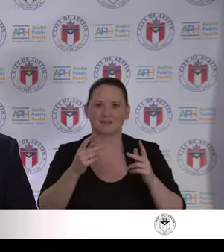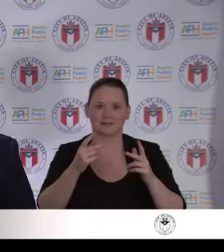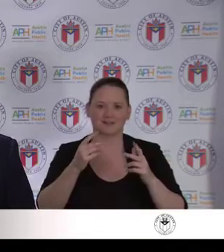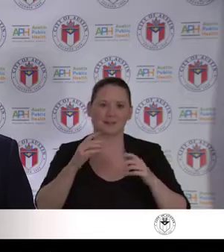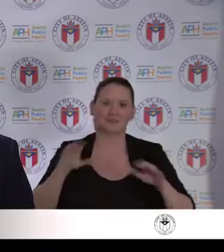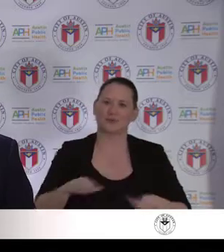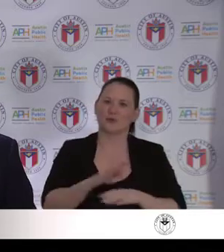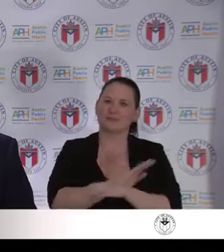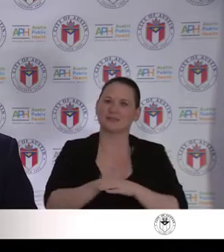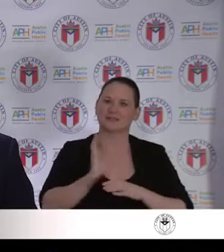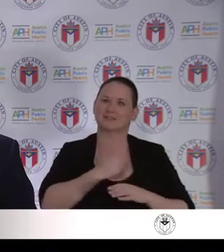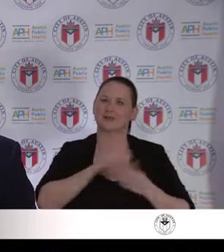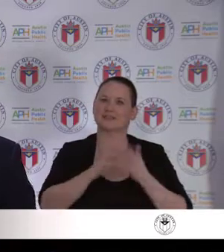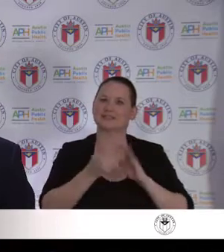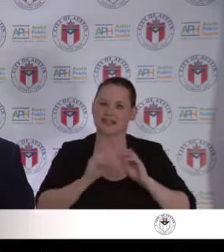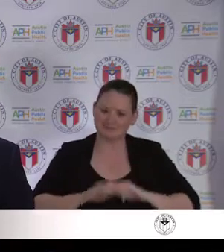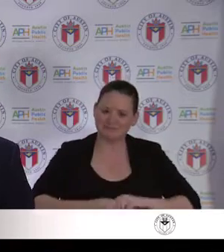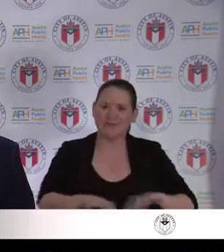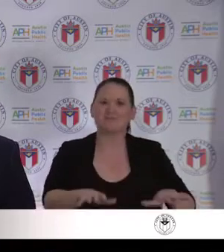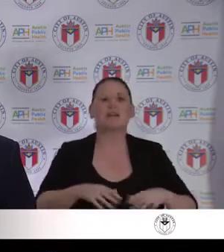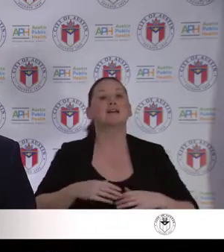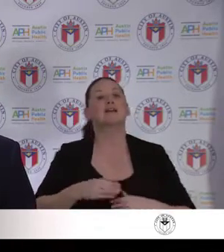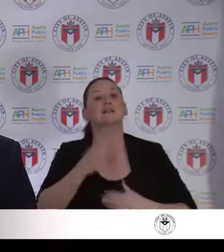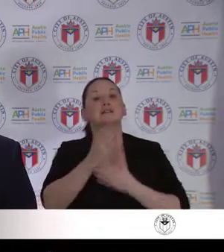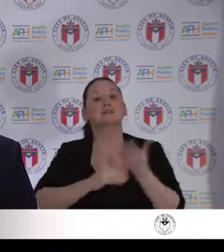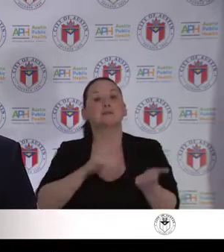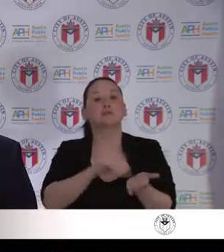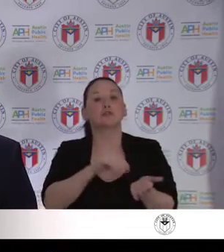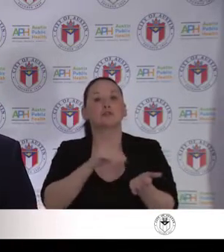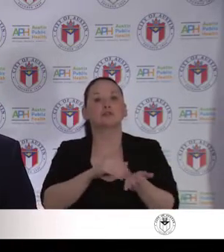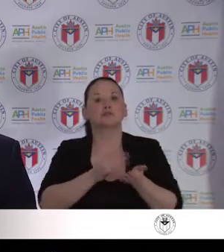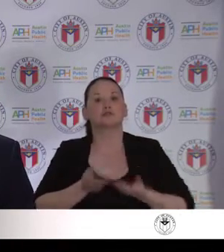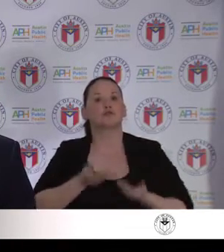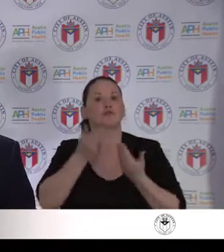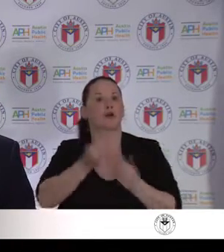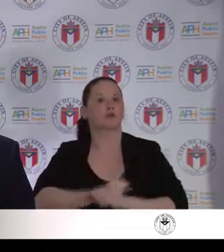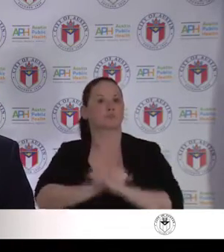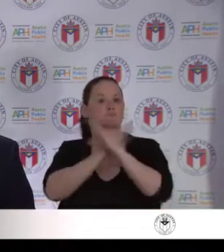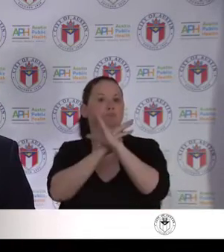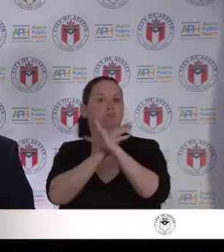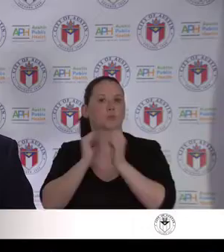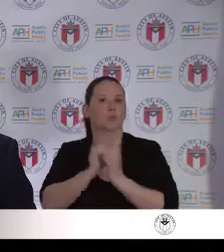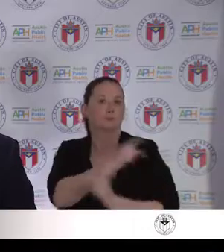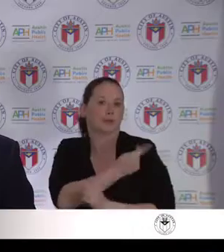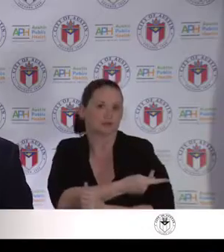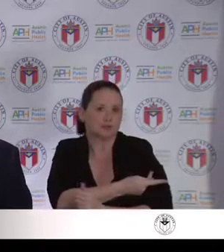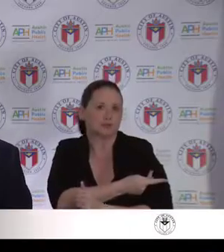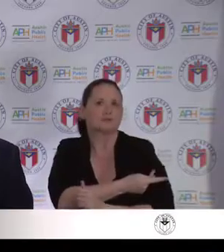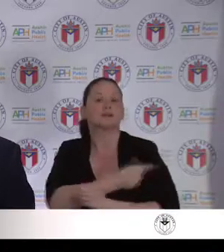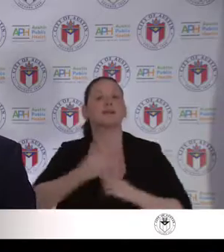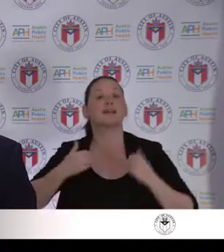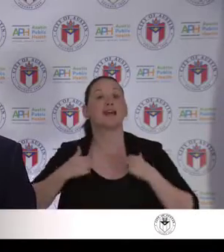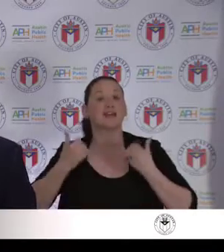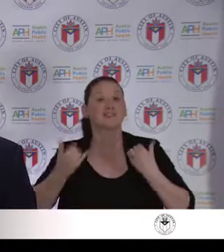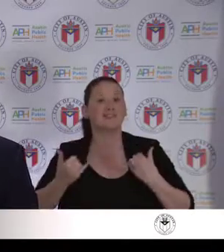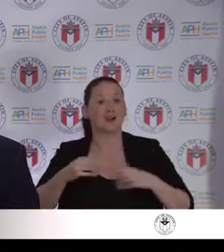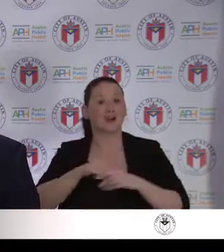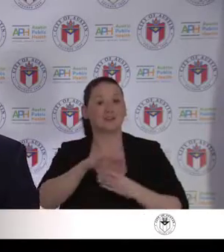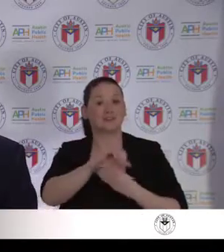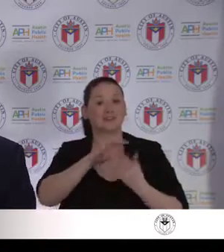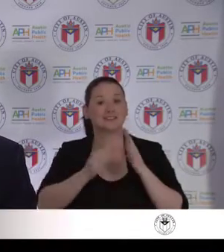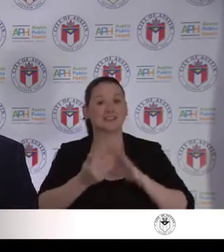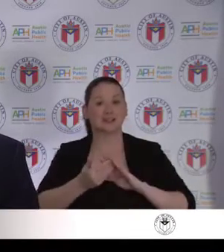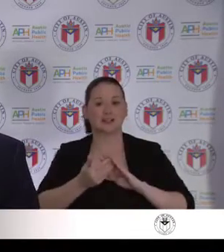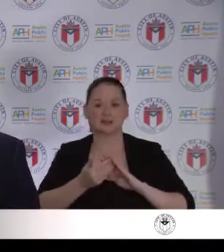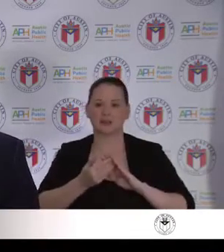our city really blossom. There are physicians that are doing video chats with their patients. We have now in the city a